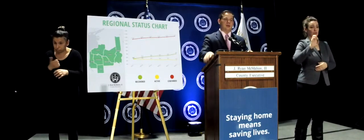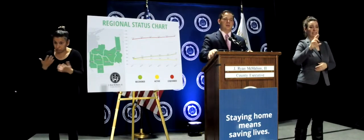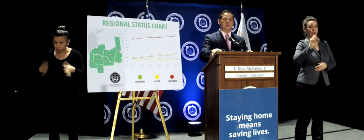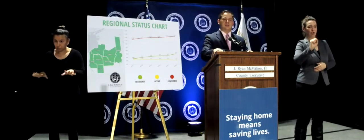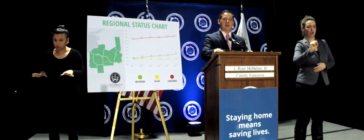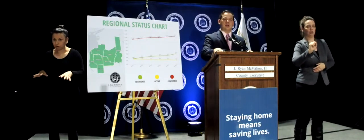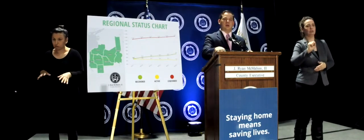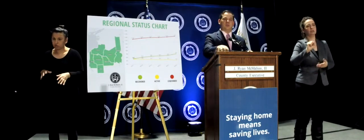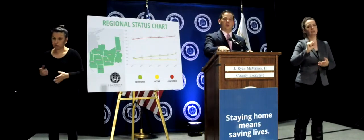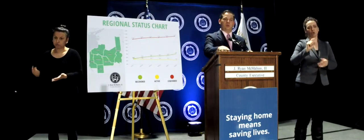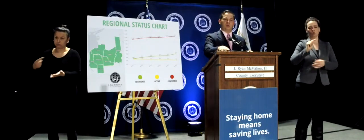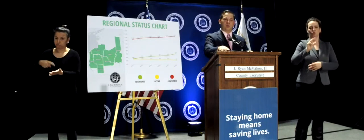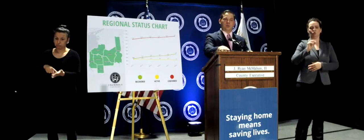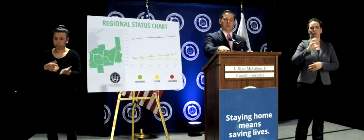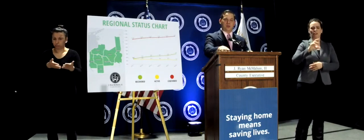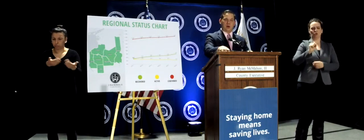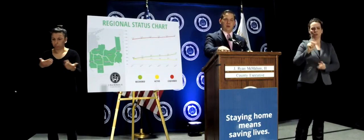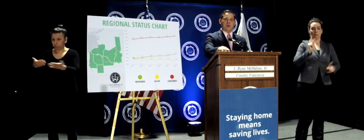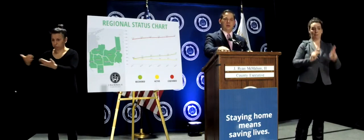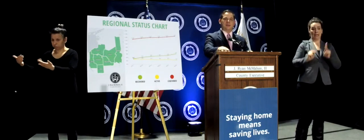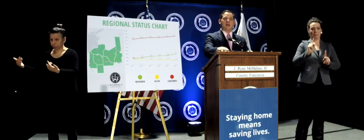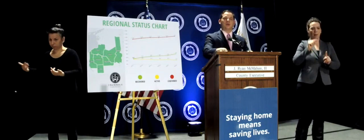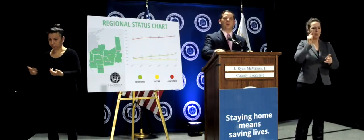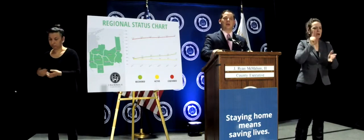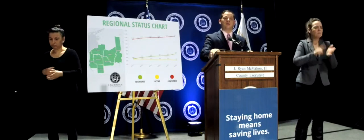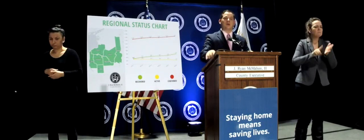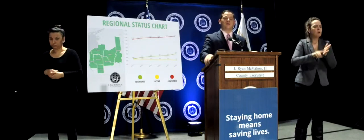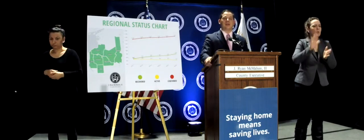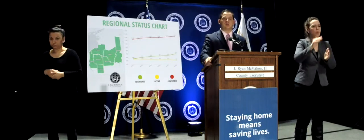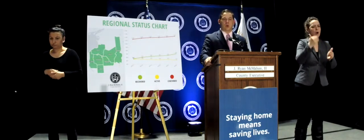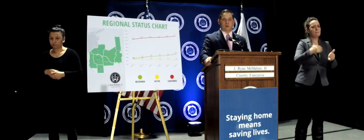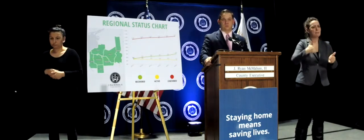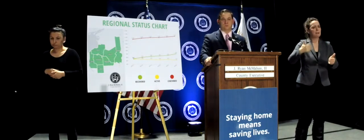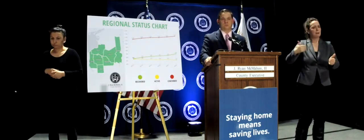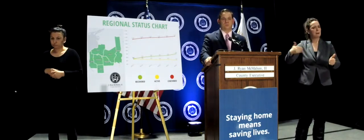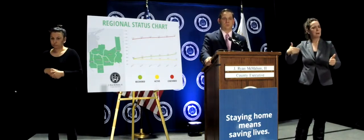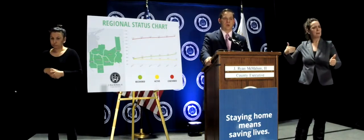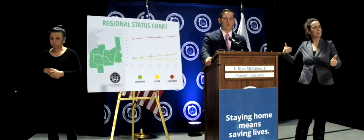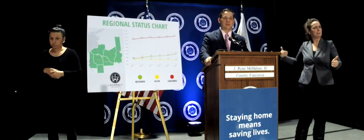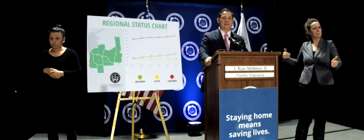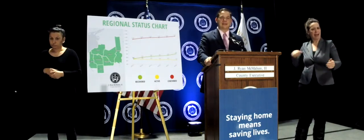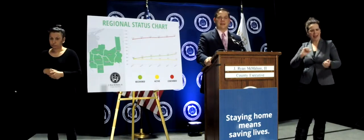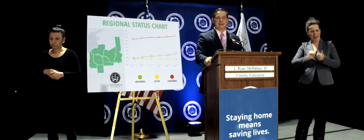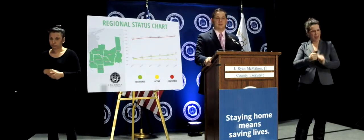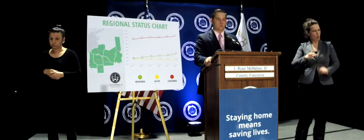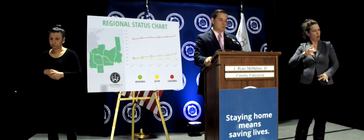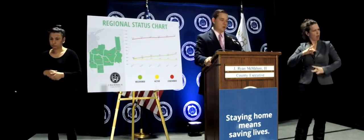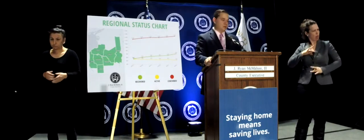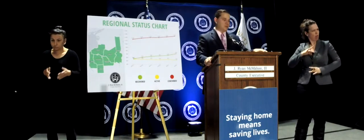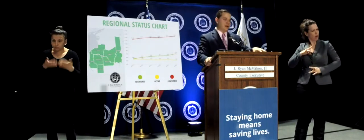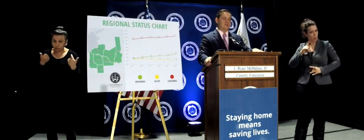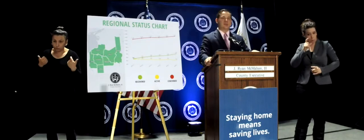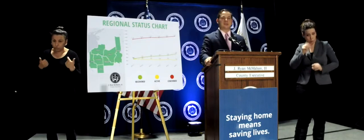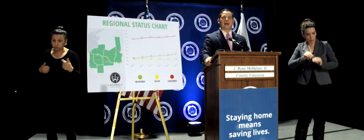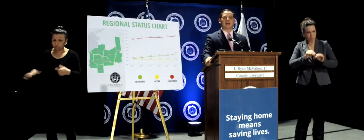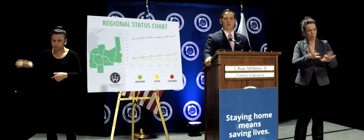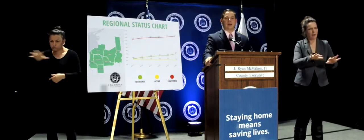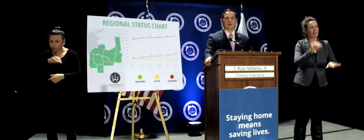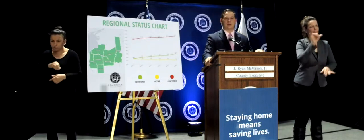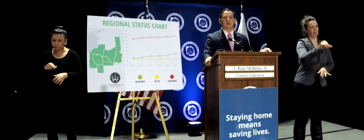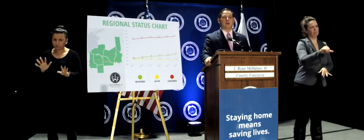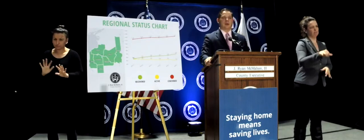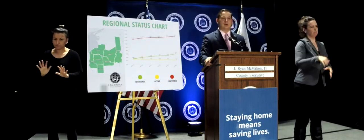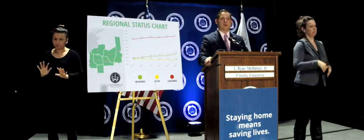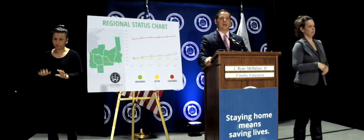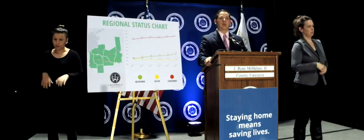and the state approves a restart, then you're ready for a phase 1. And what's that date? Well, these 5 things got to get